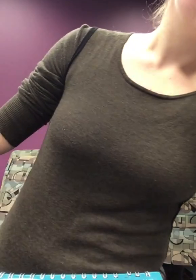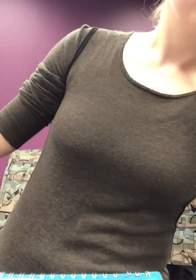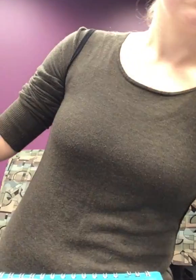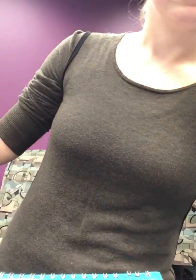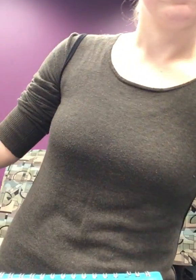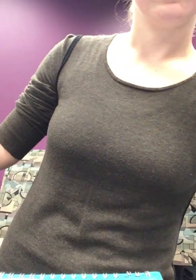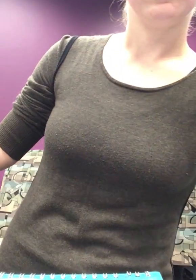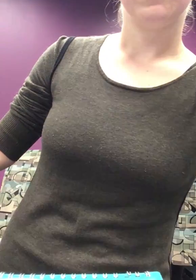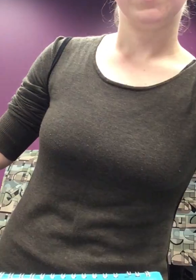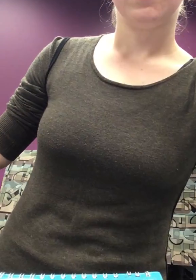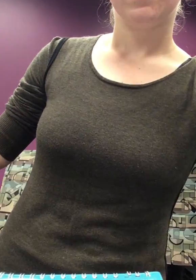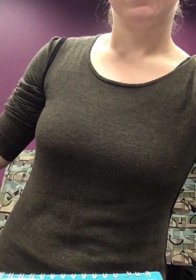Alright, everybody ready?